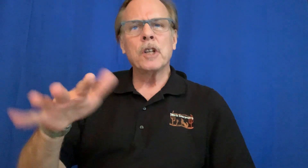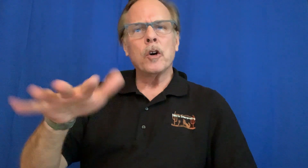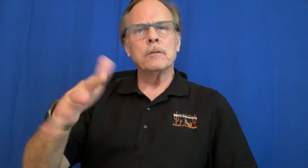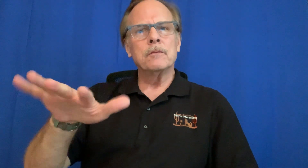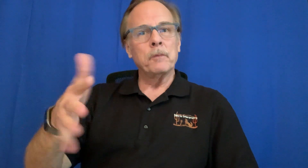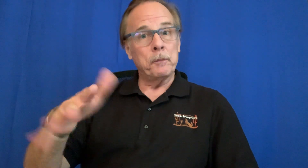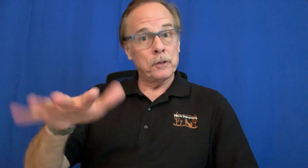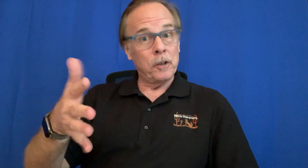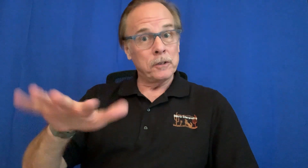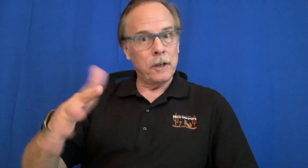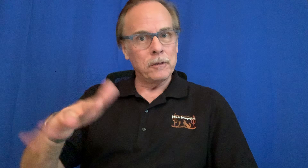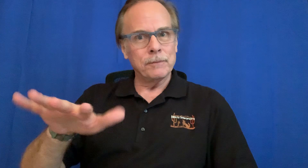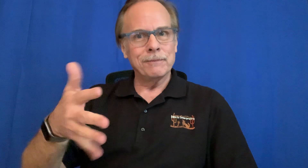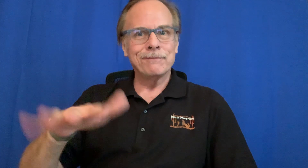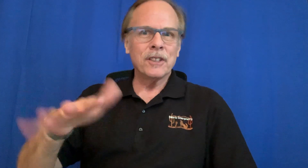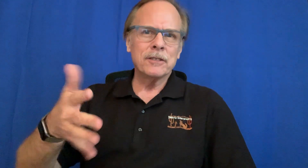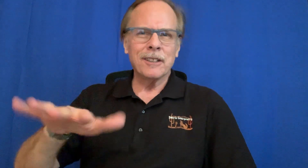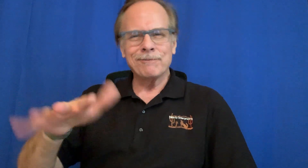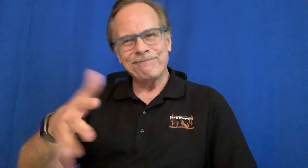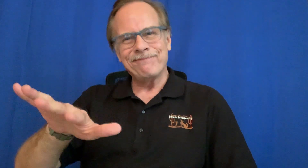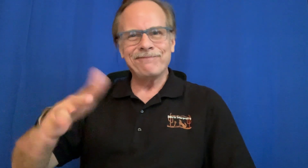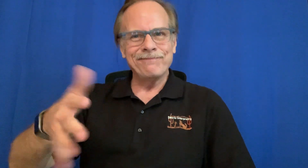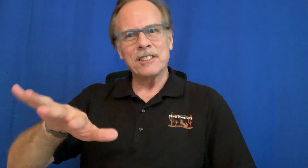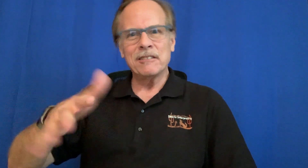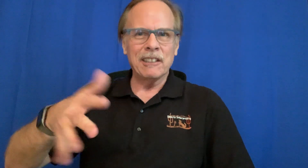So-so, remember so-so? So-so, so-so.